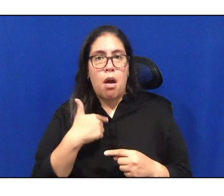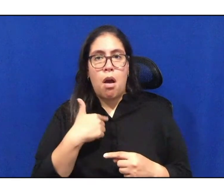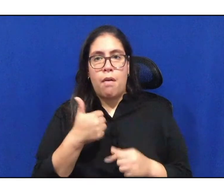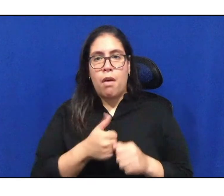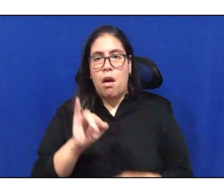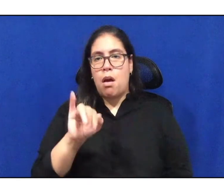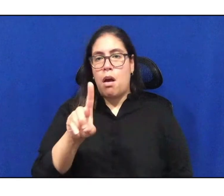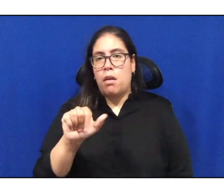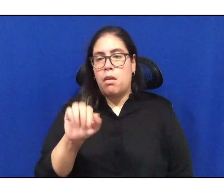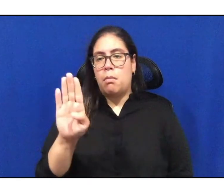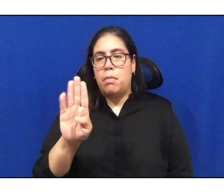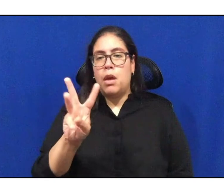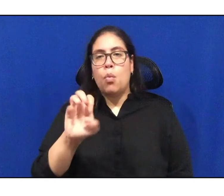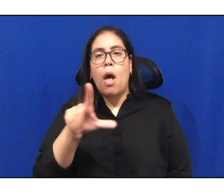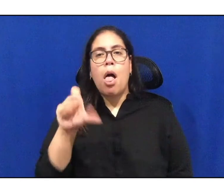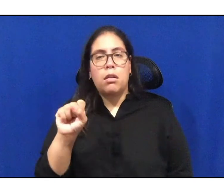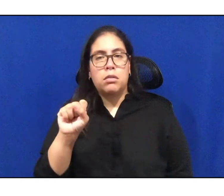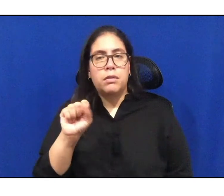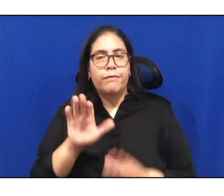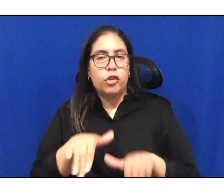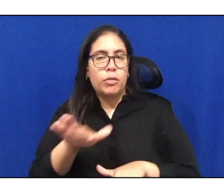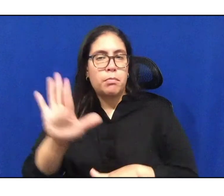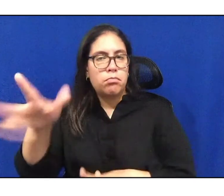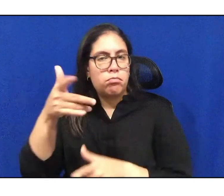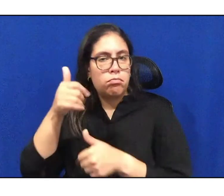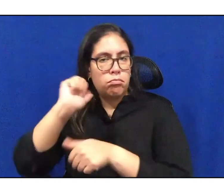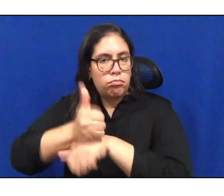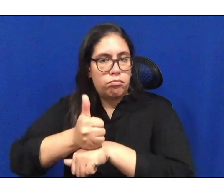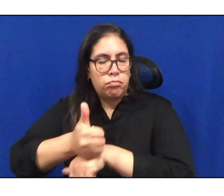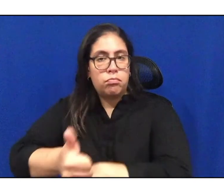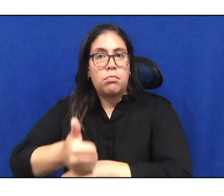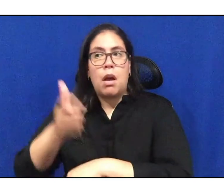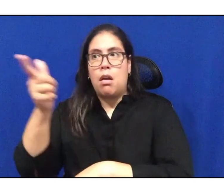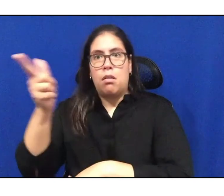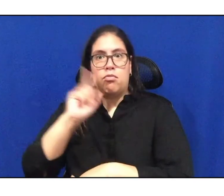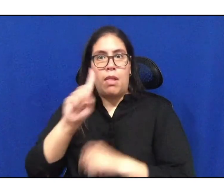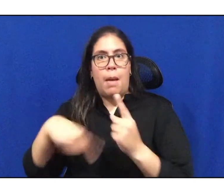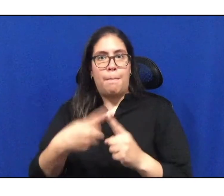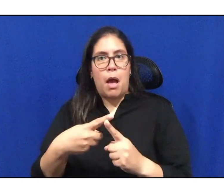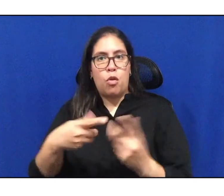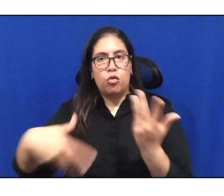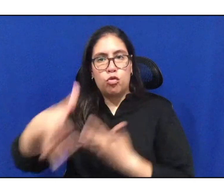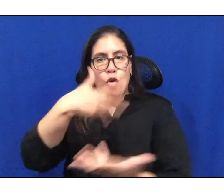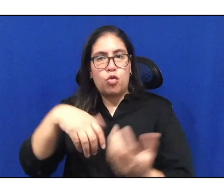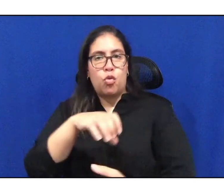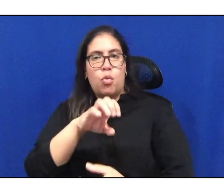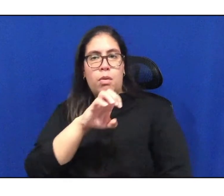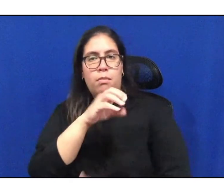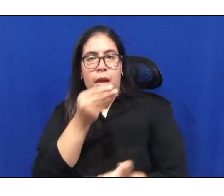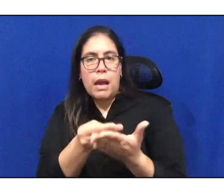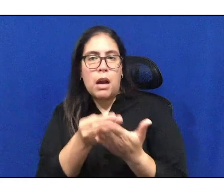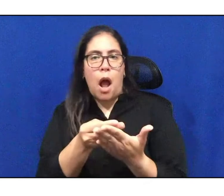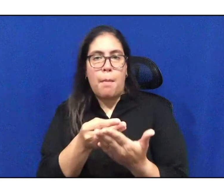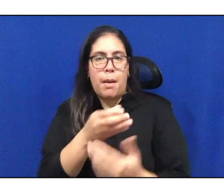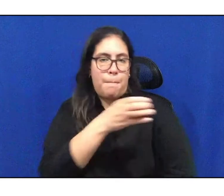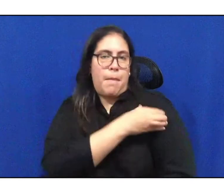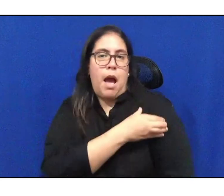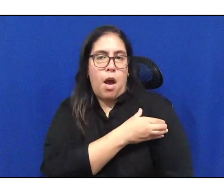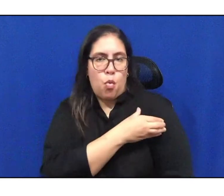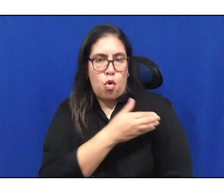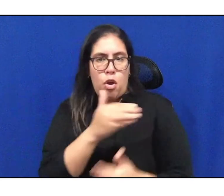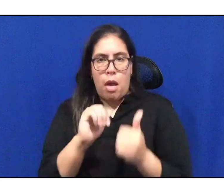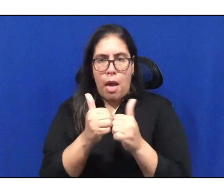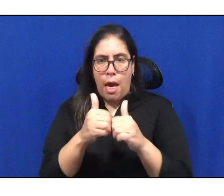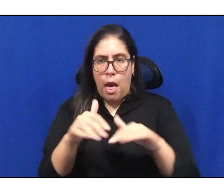This is about political, social, and economic power, right? And what that and how that gets mapped onto